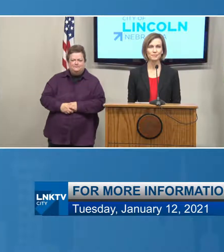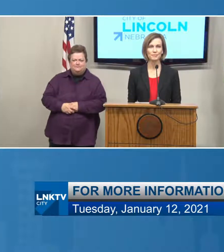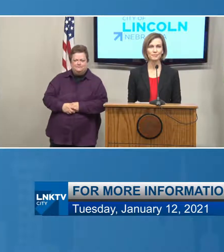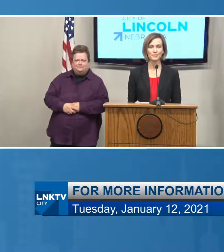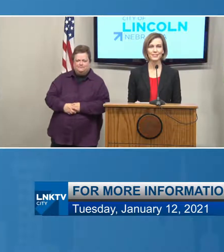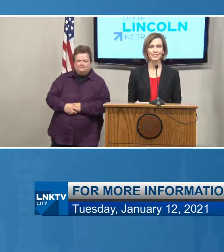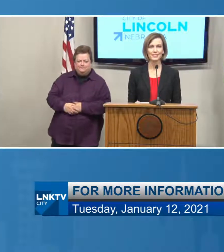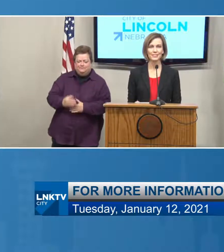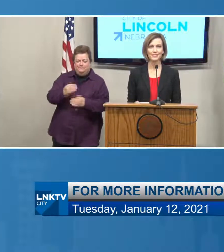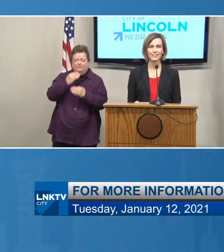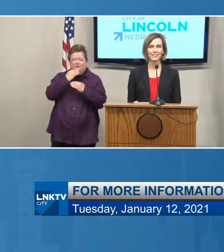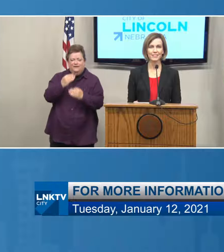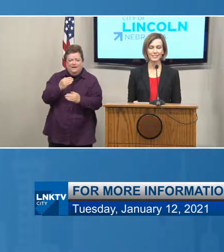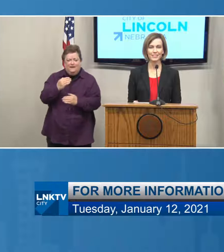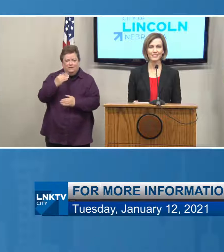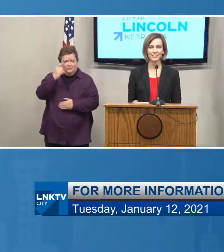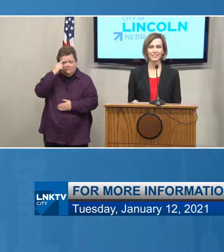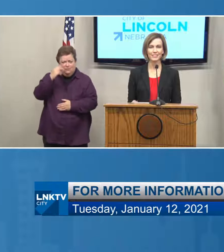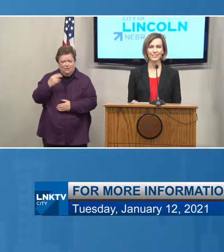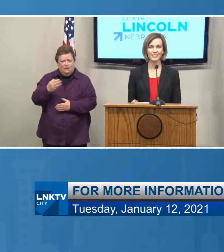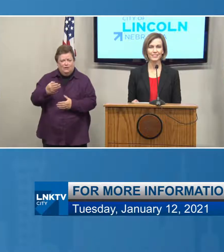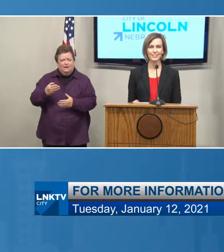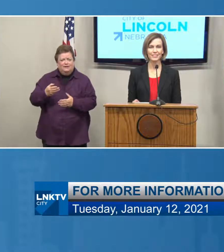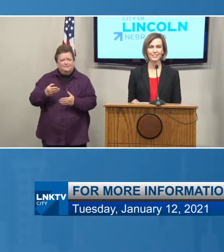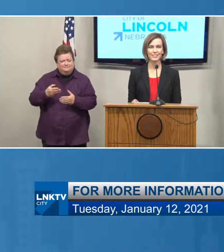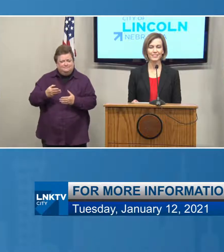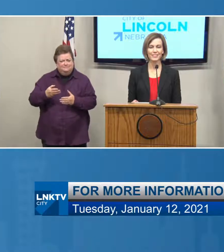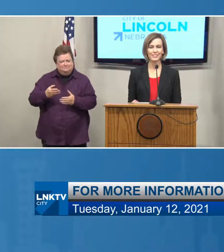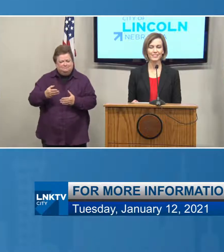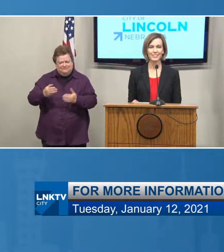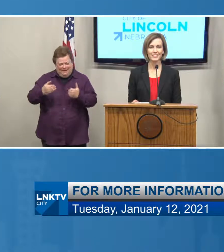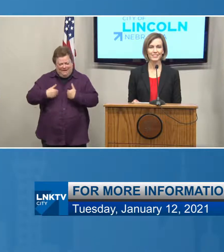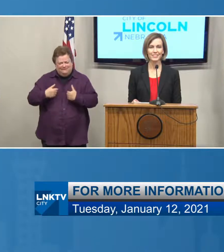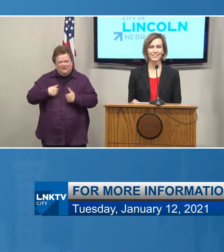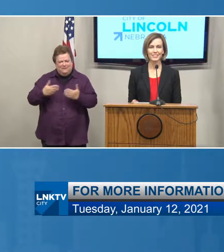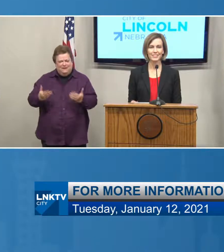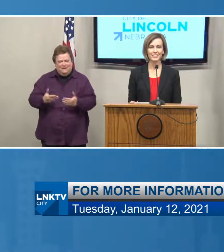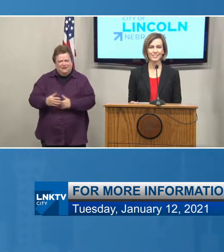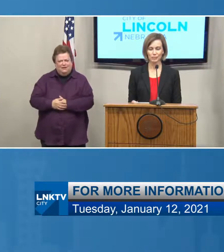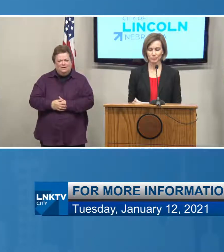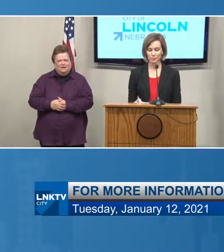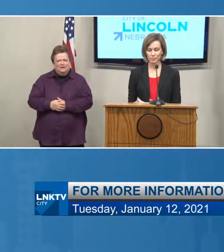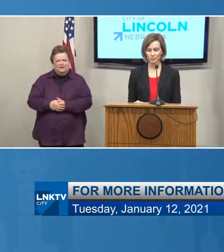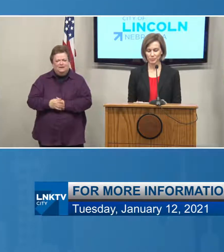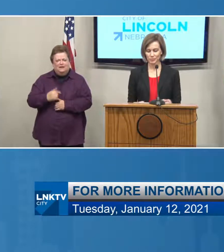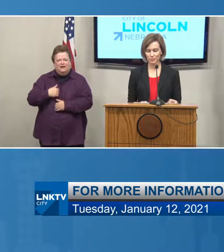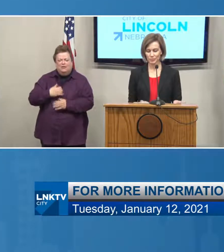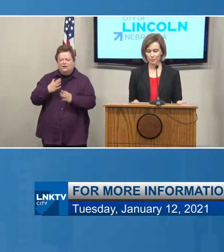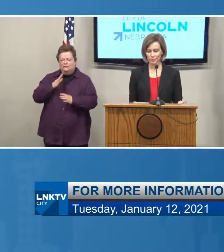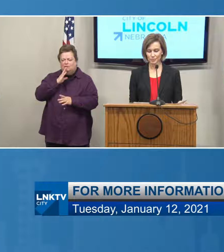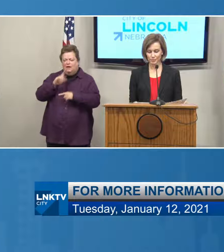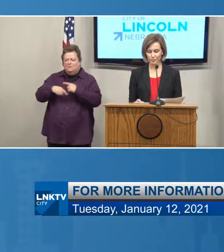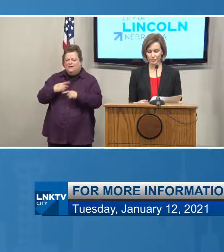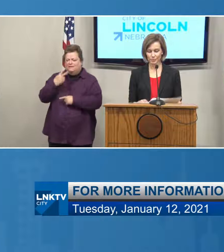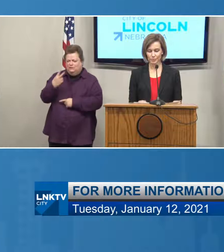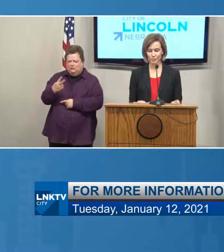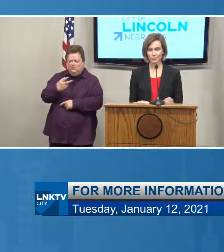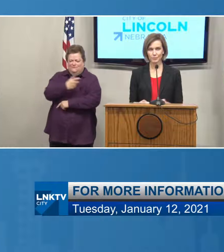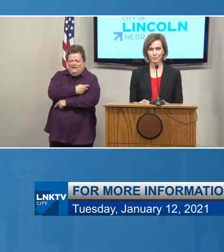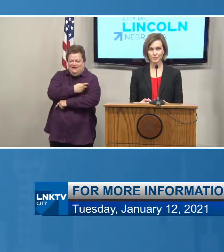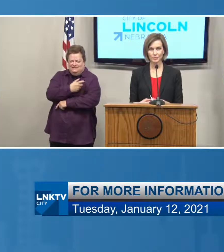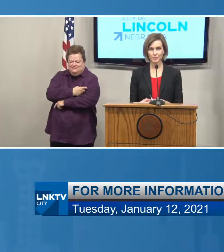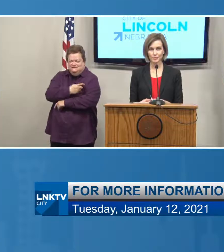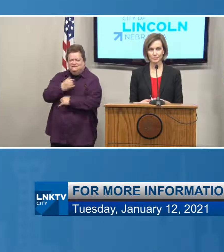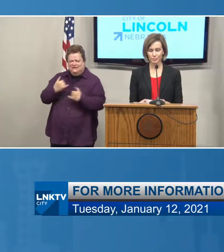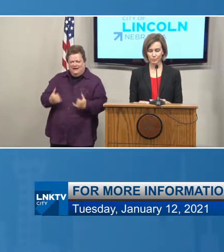Thanks for having me speak. And we're just going to talk about the 2 vaccines that are currently